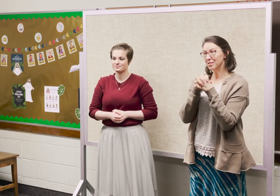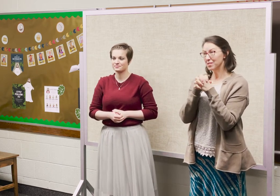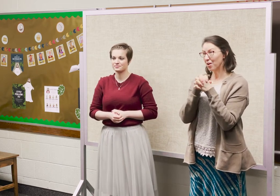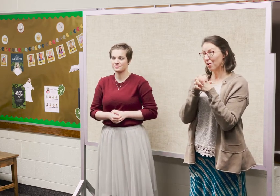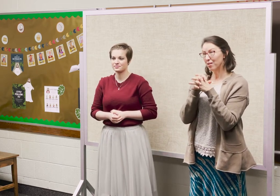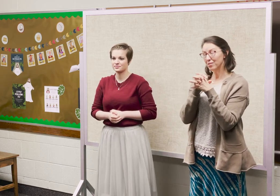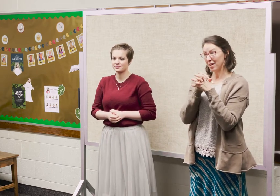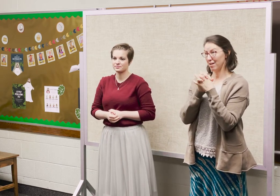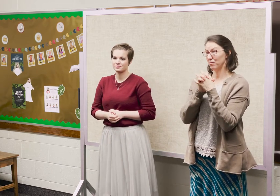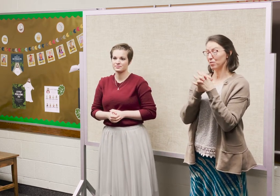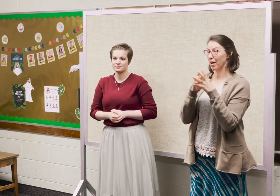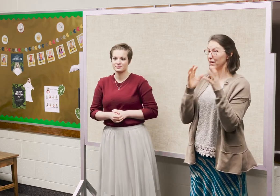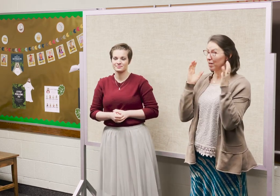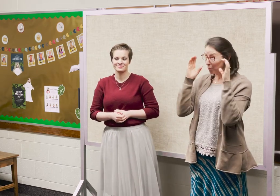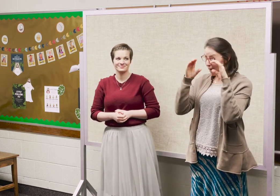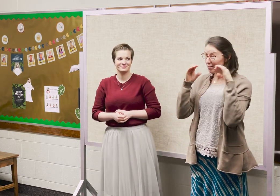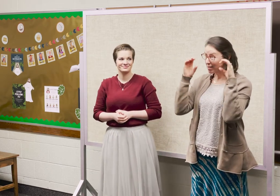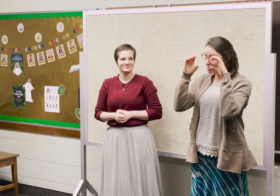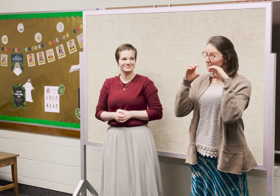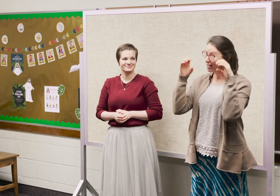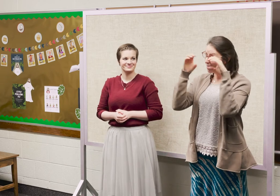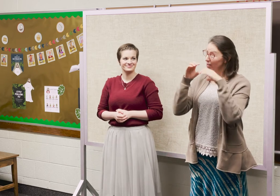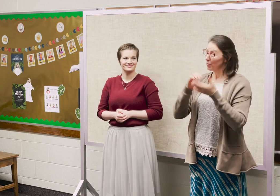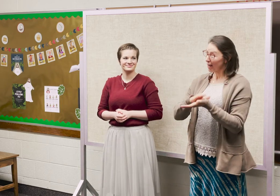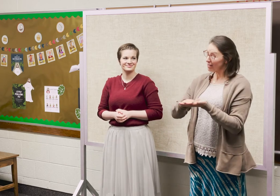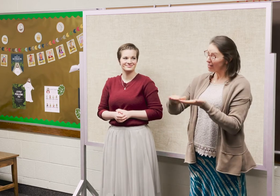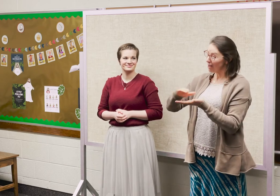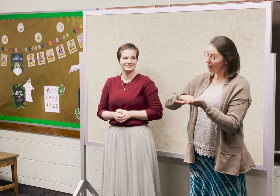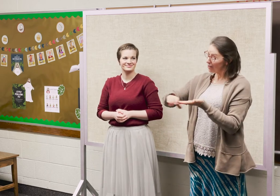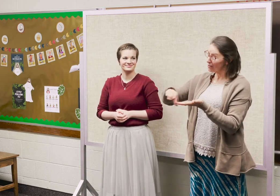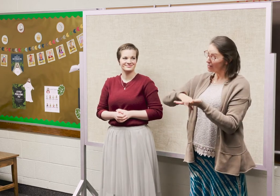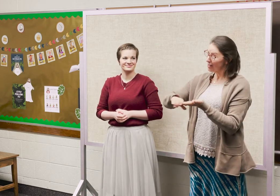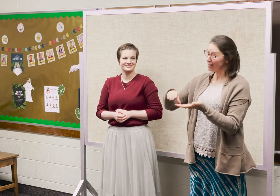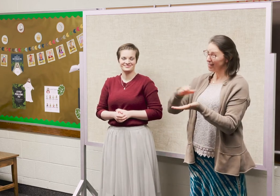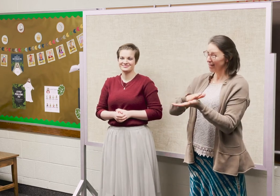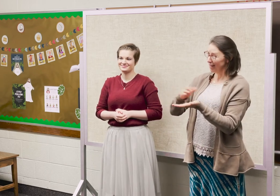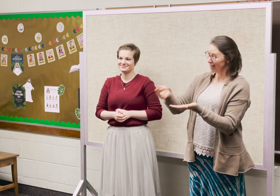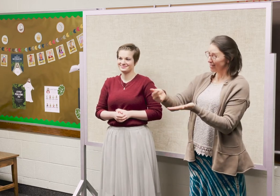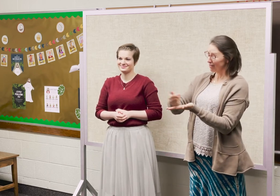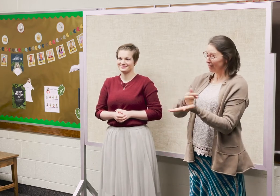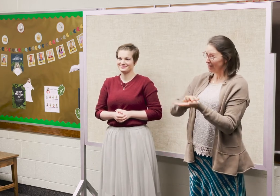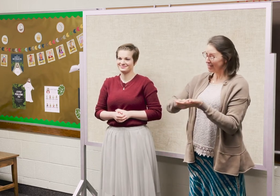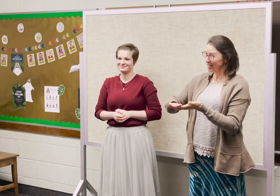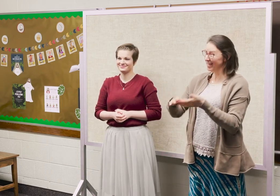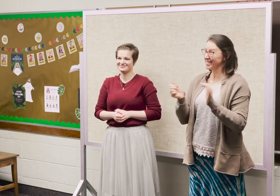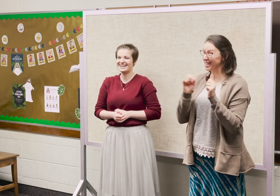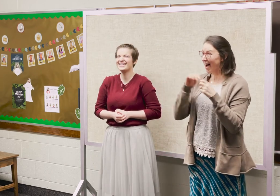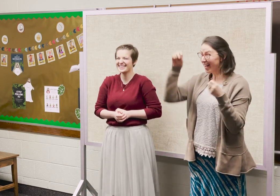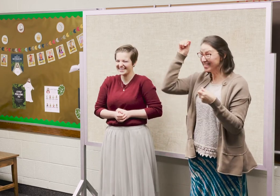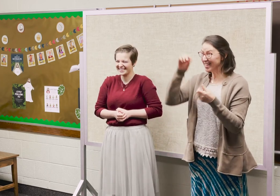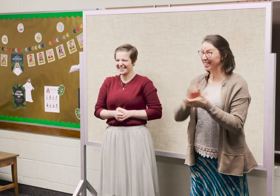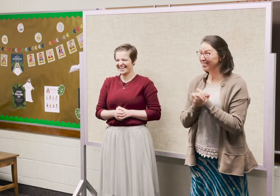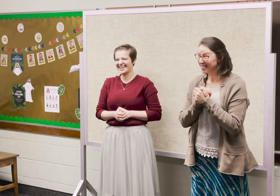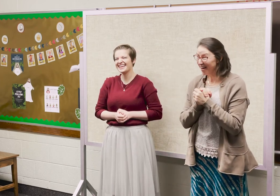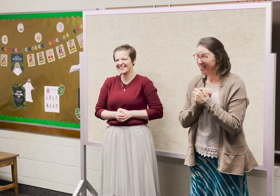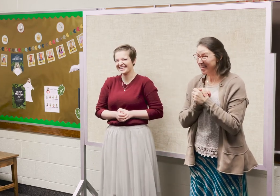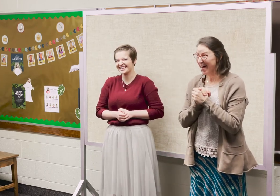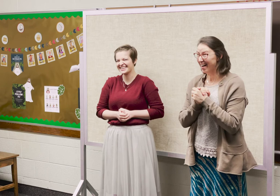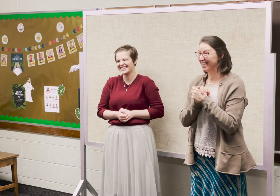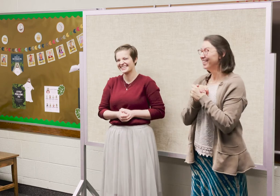Song all day if you'd like, and practice all those different signs that you know now.